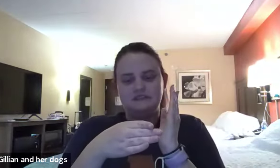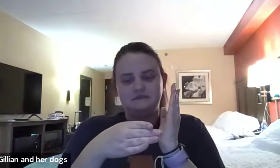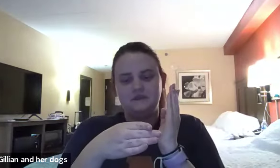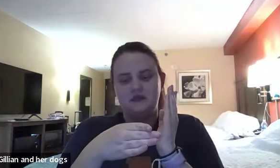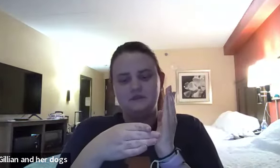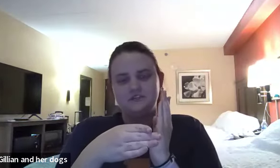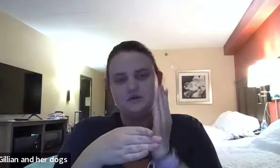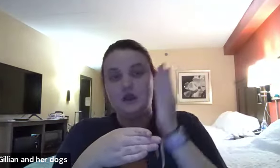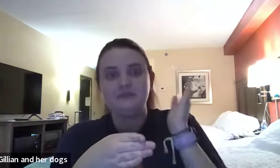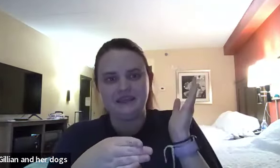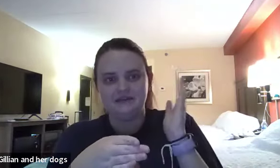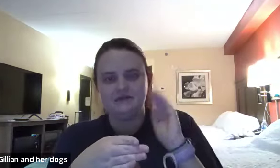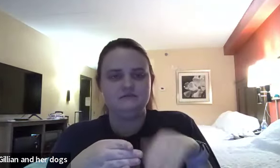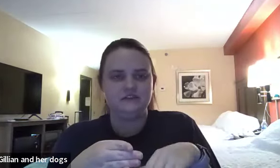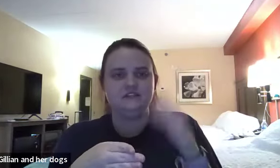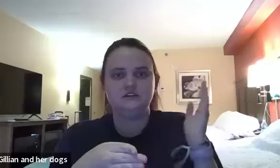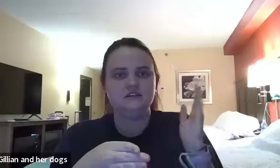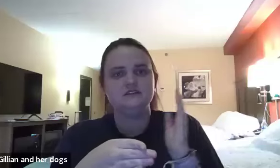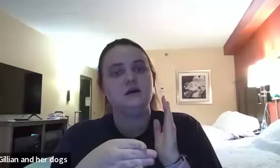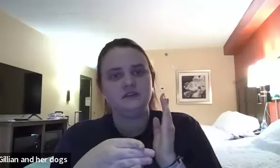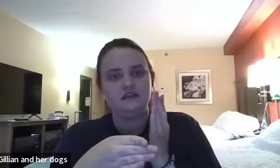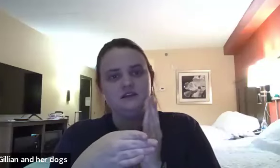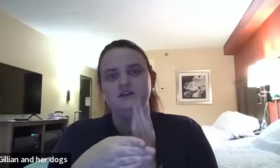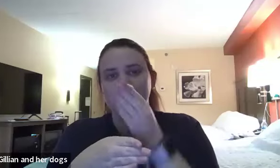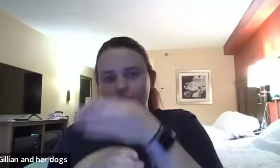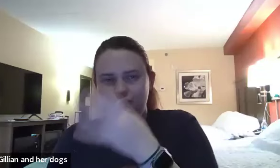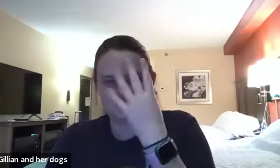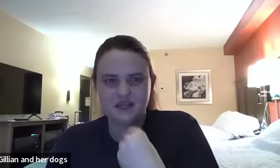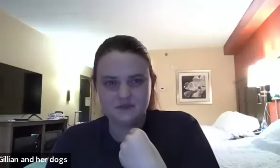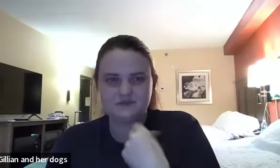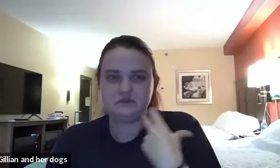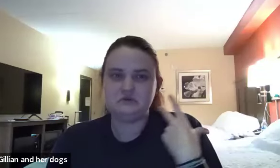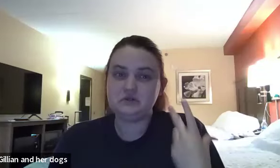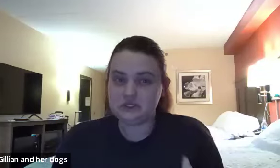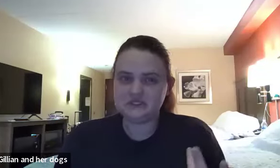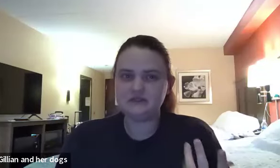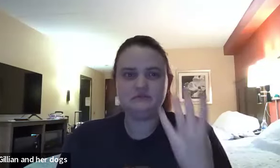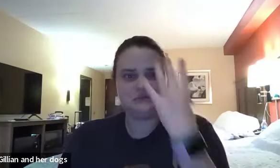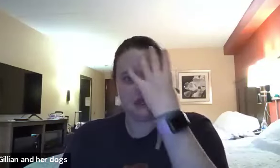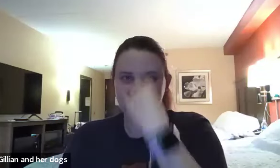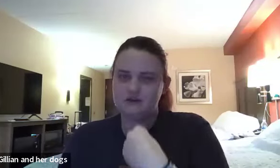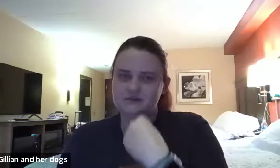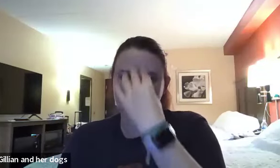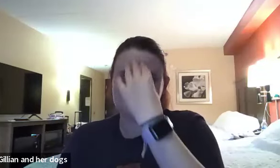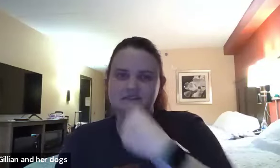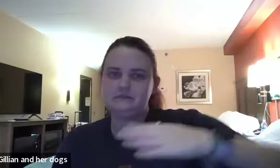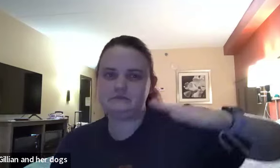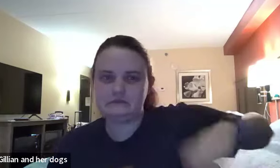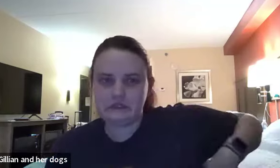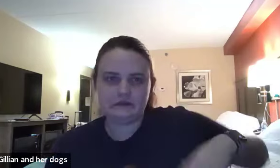conflicting. So complicated, not conflicting, goodness, complicated. So overslept, you could do, but I would recommend like sleep late. Like